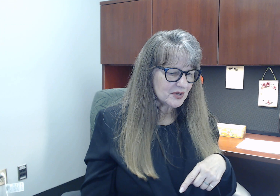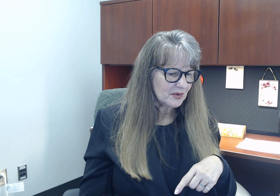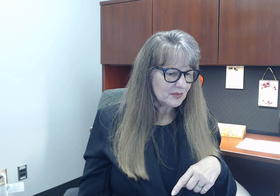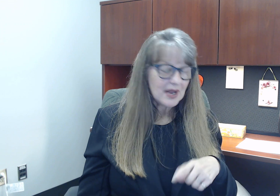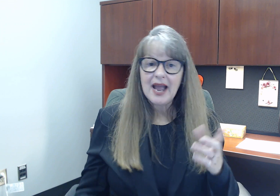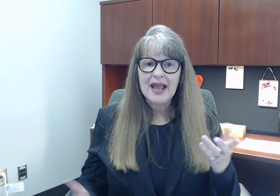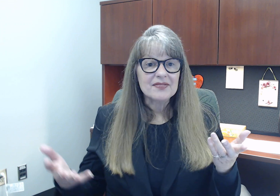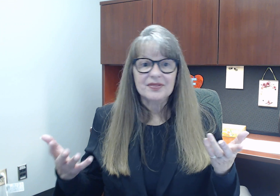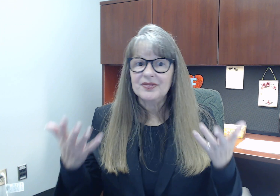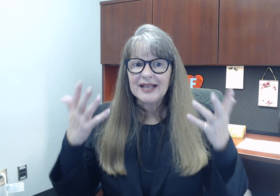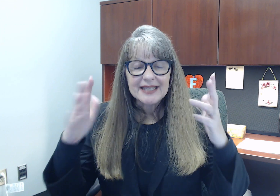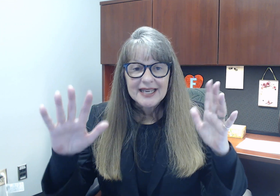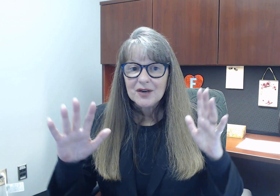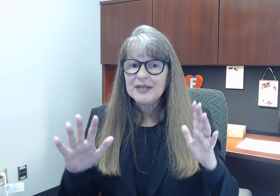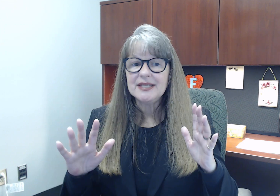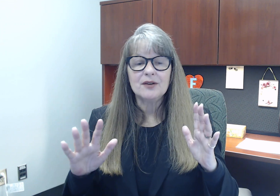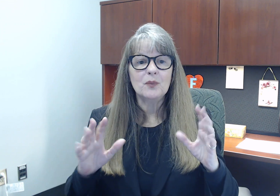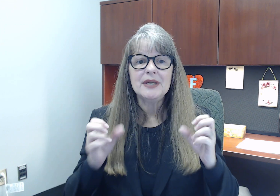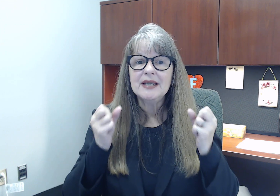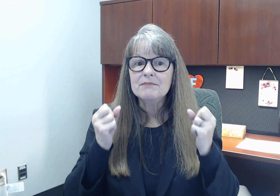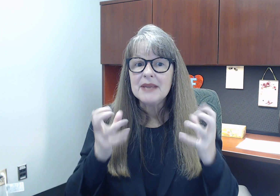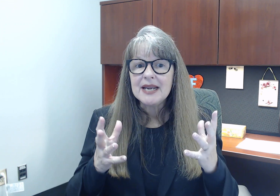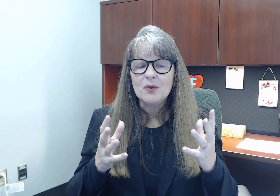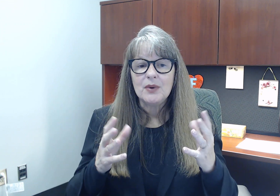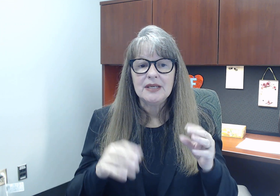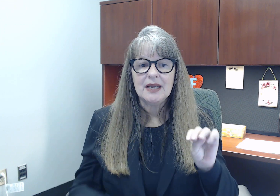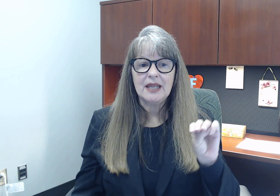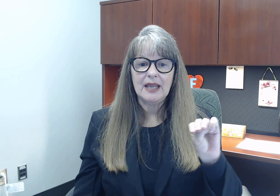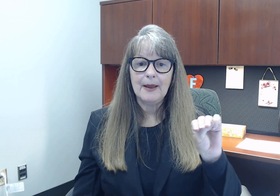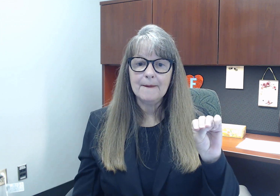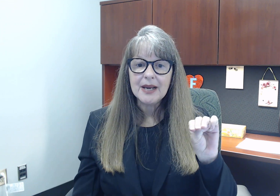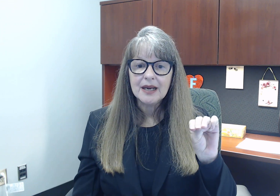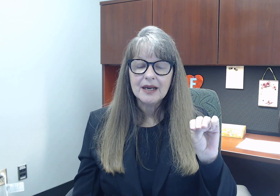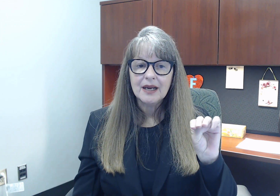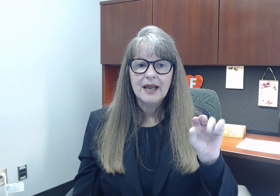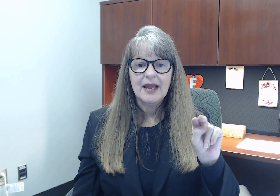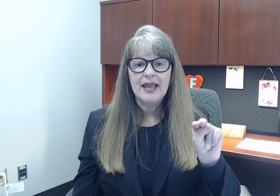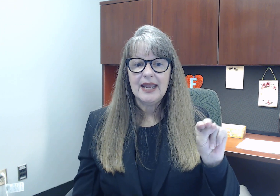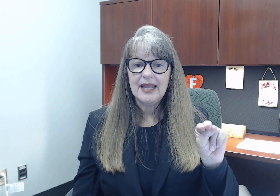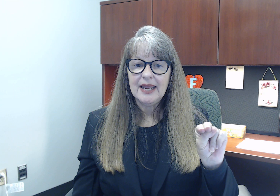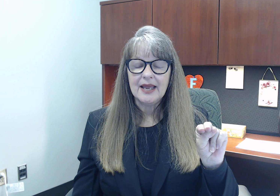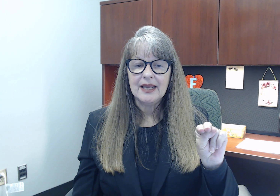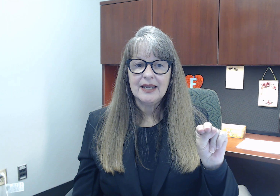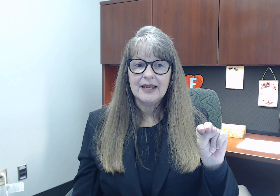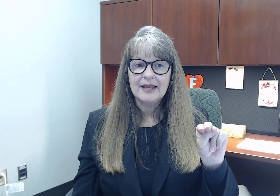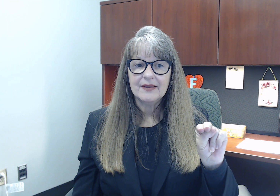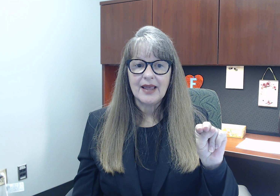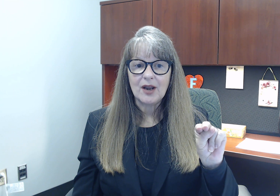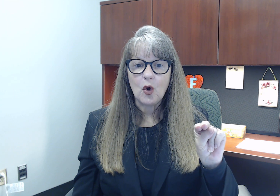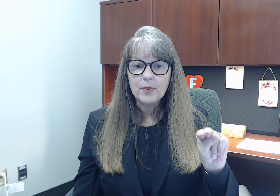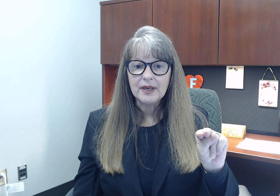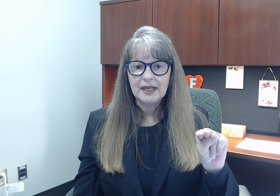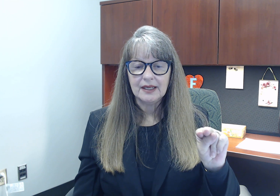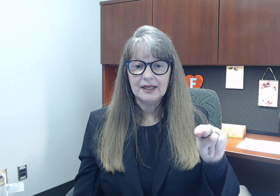So that's it. We did many. We did M, N, that open N.